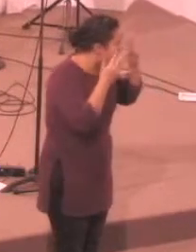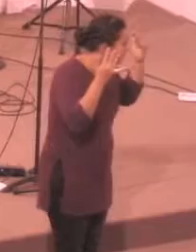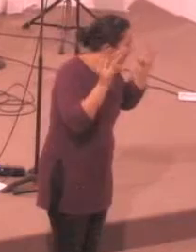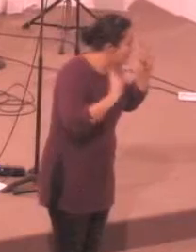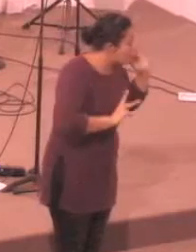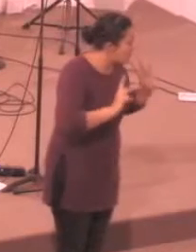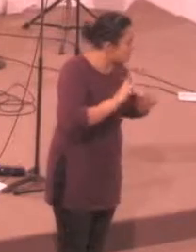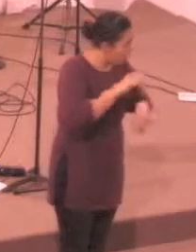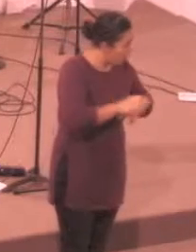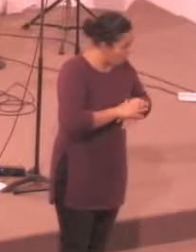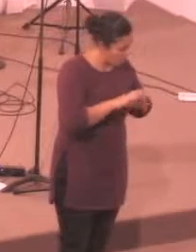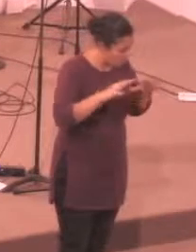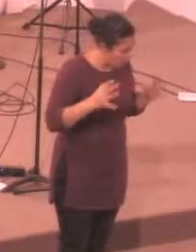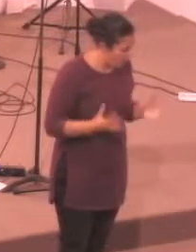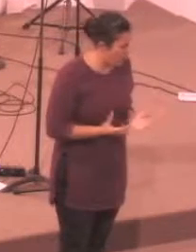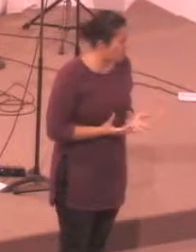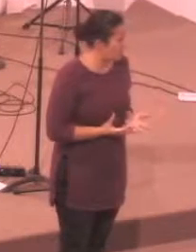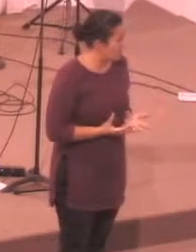people on the planet.